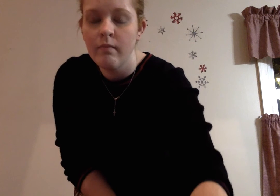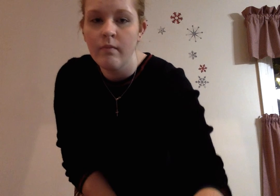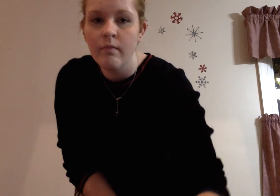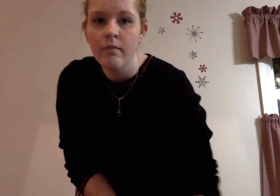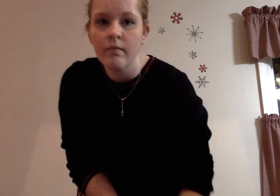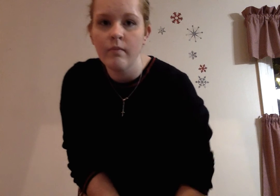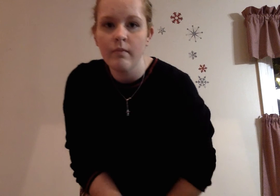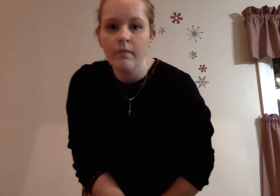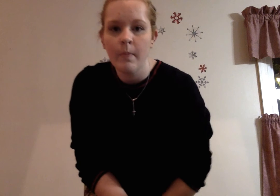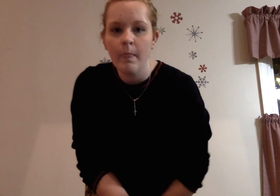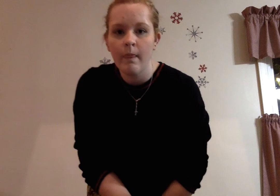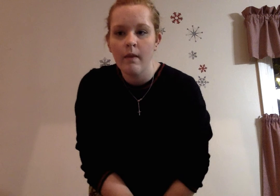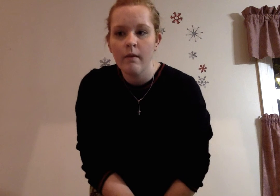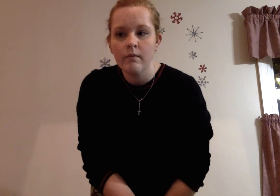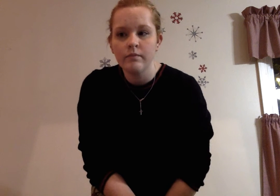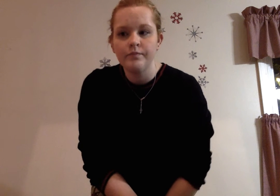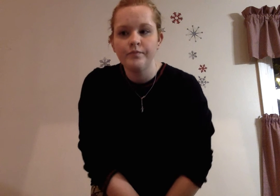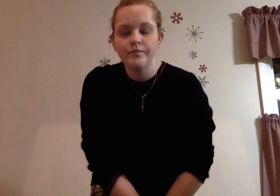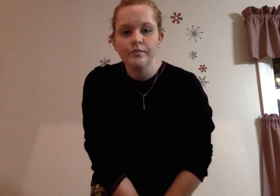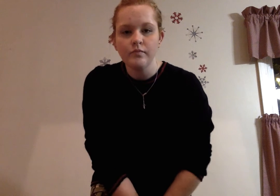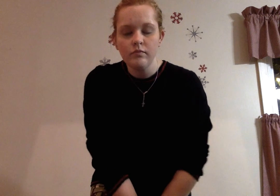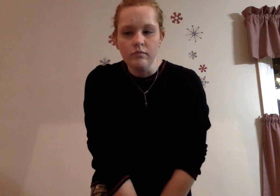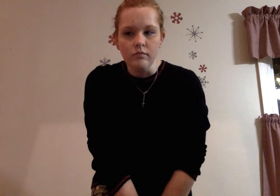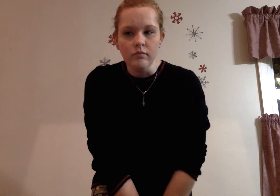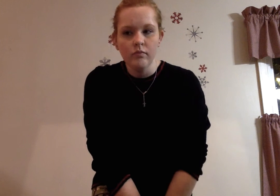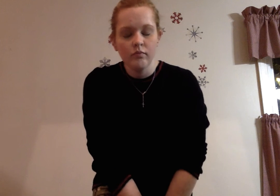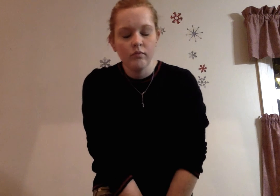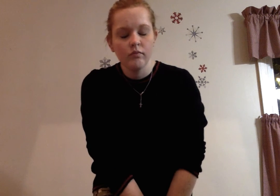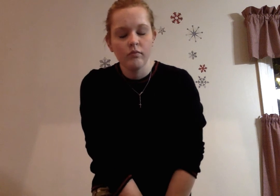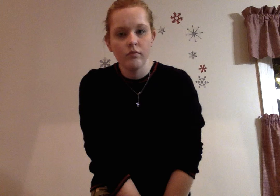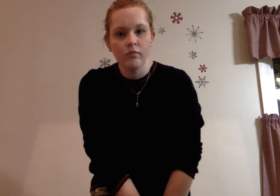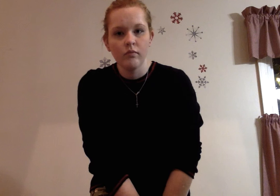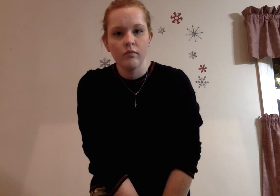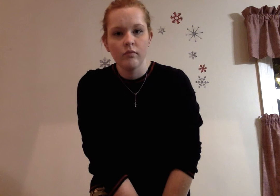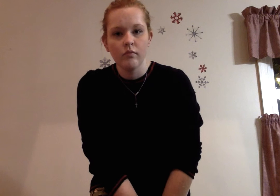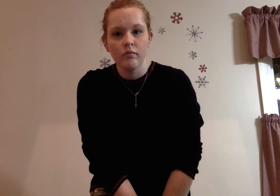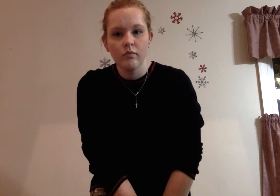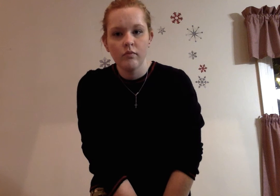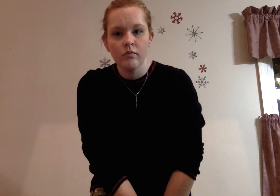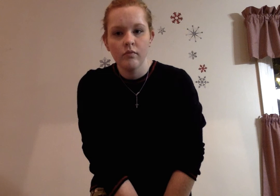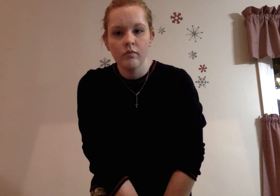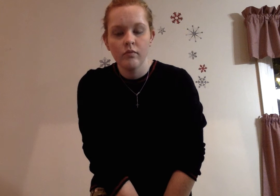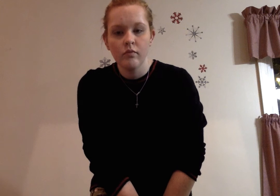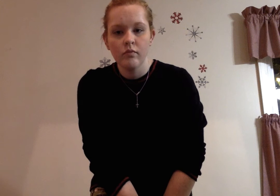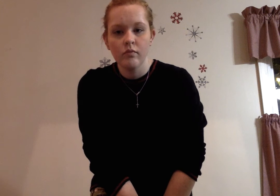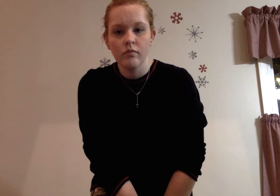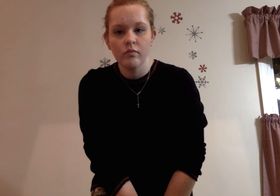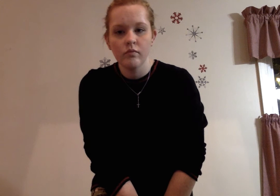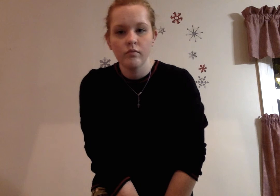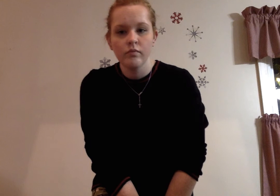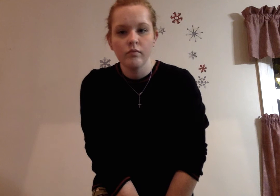Listening to a lecture is quite different from listening in an everyday situation for everyday purposes.